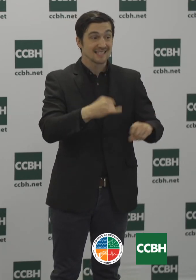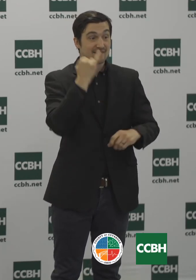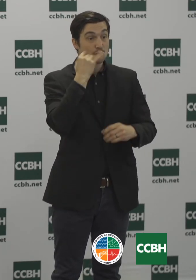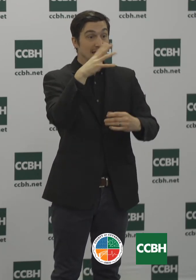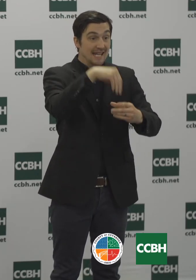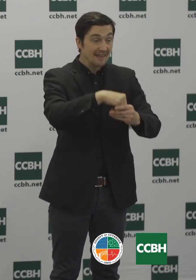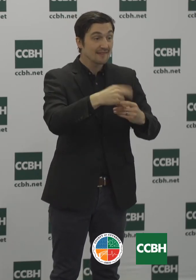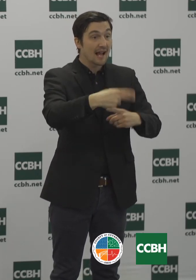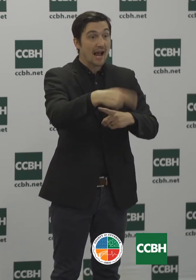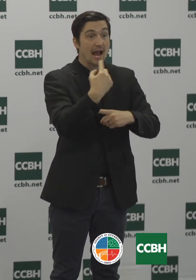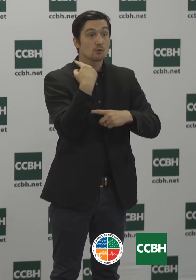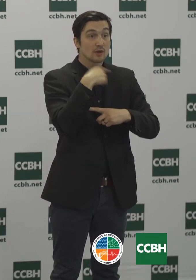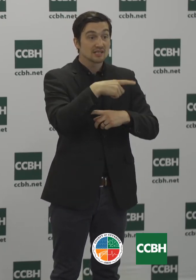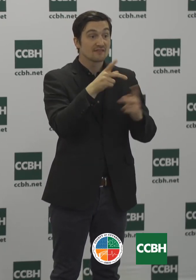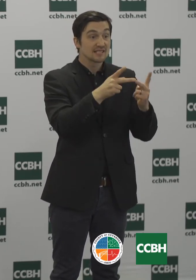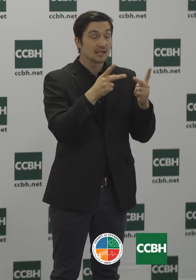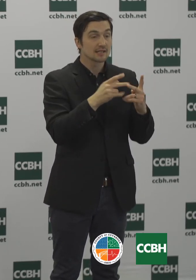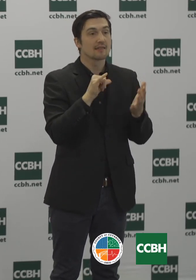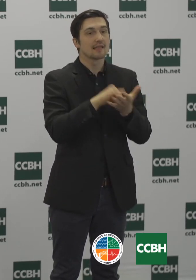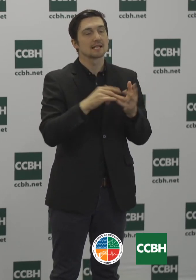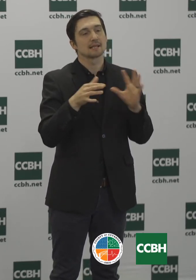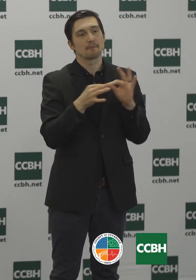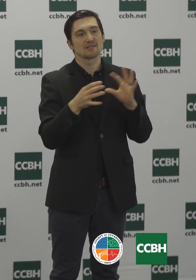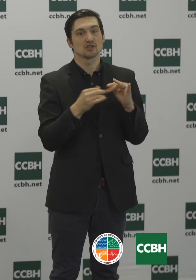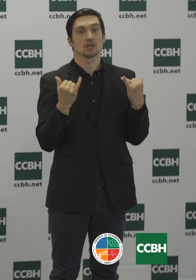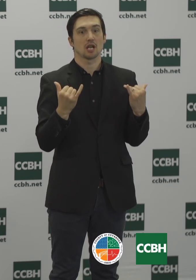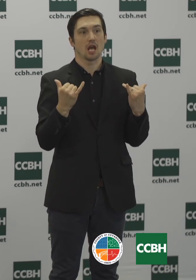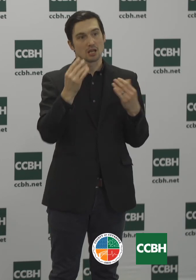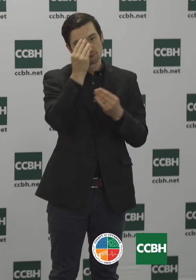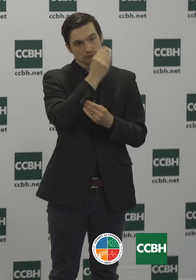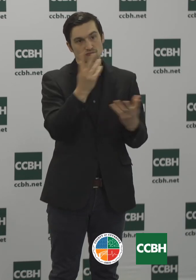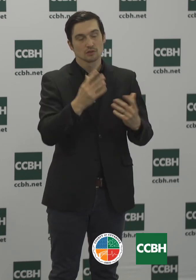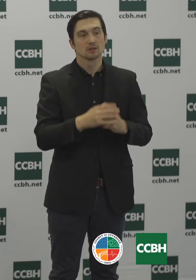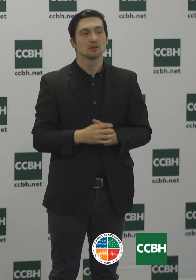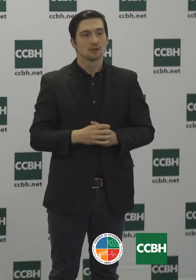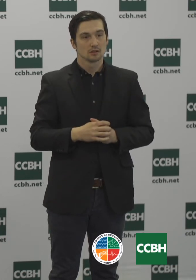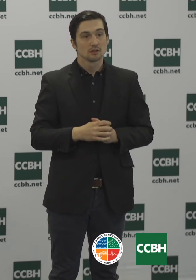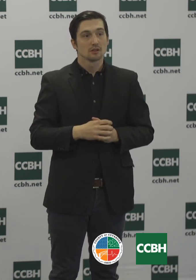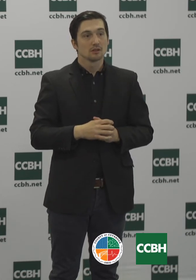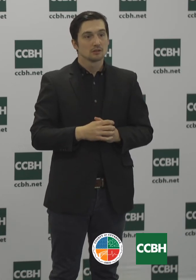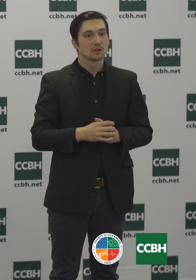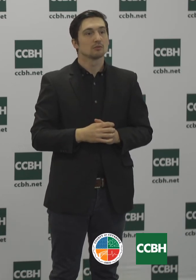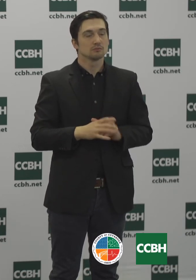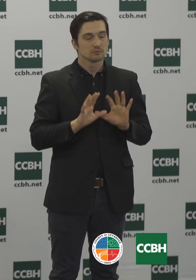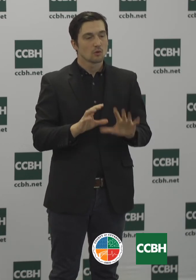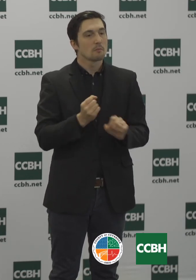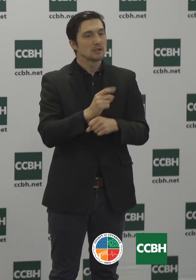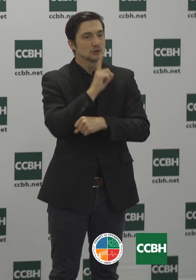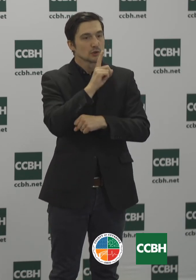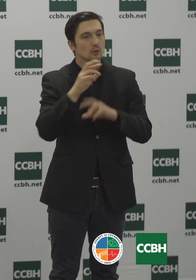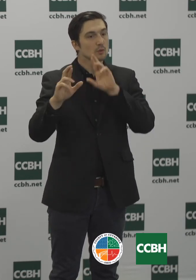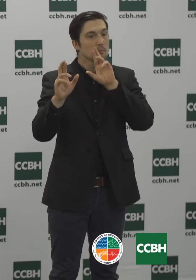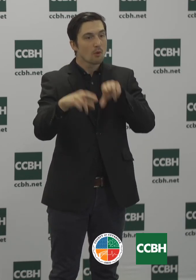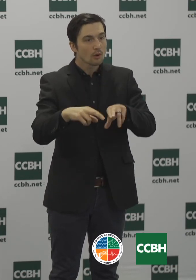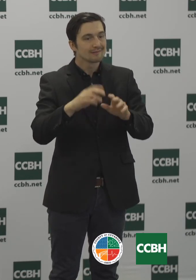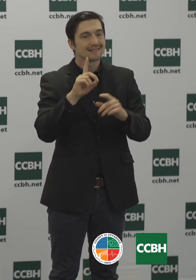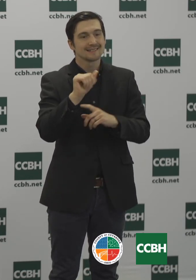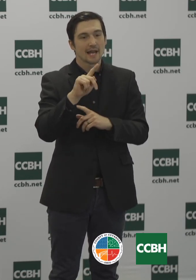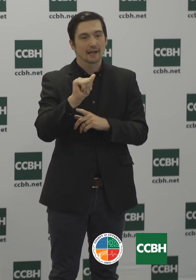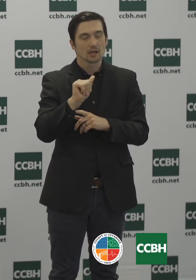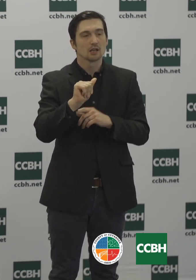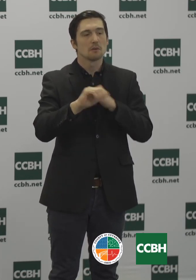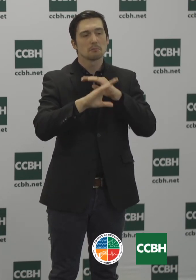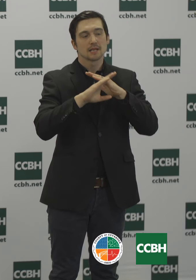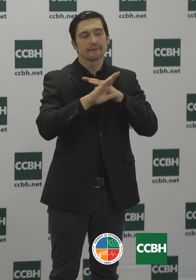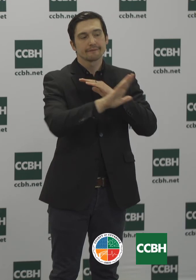facilities. And to me, that's our message today. We'll look at ways to report the data that is protective. And I think also we're